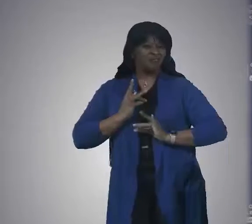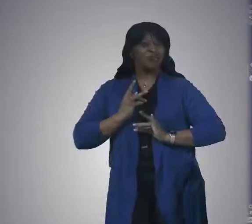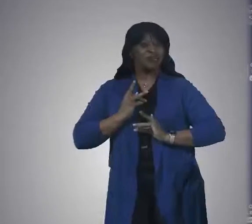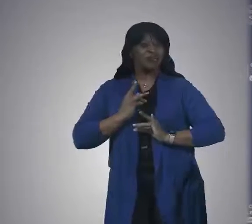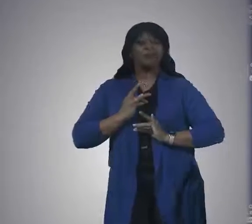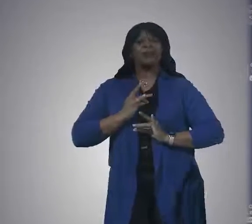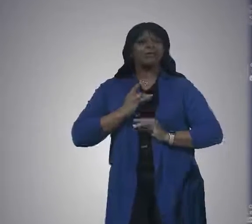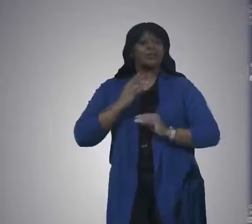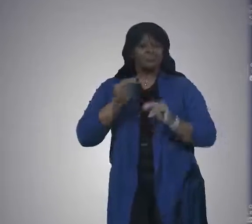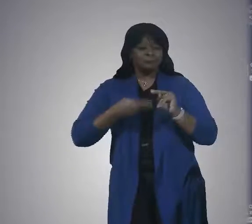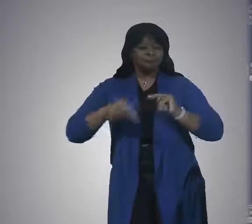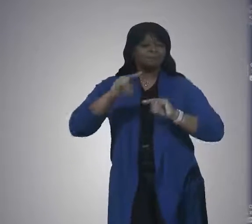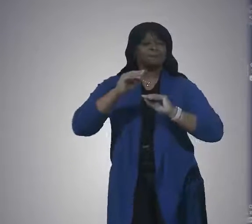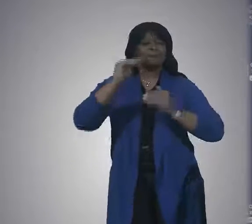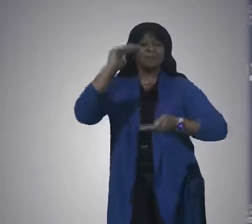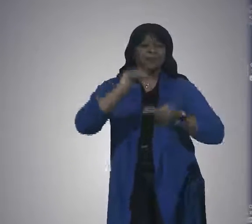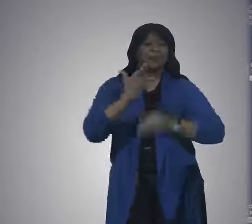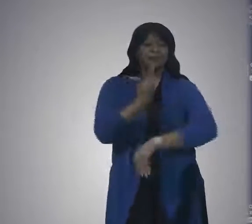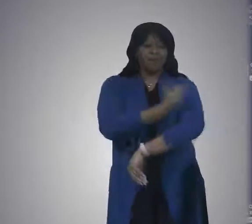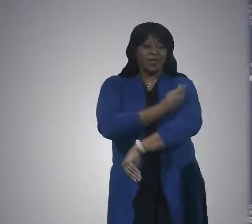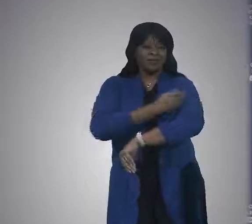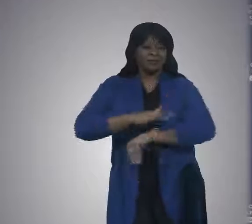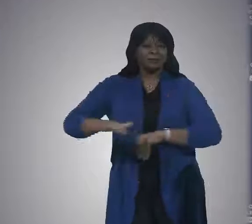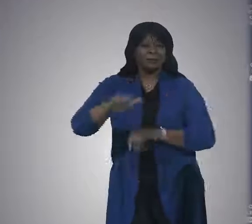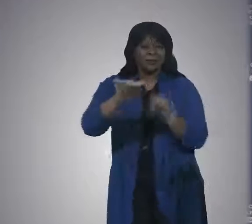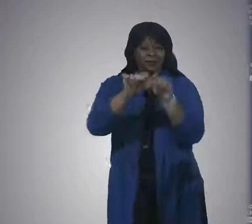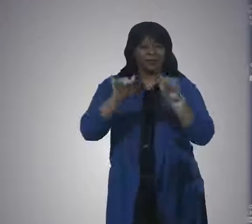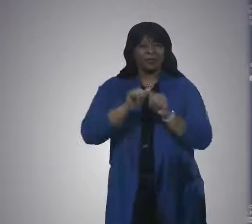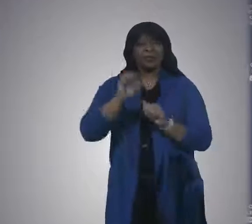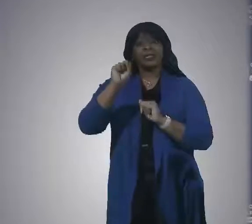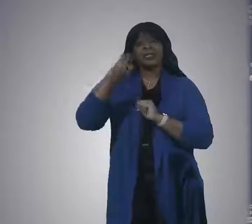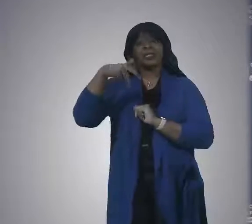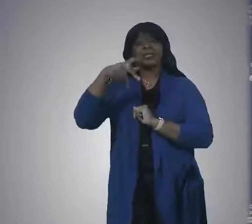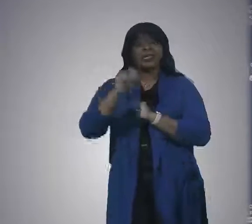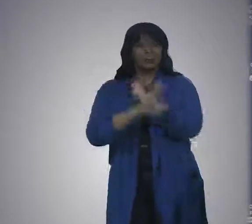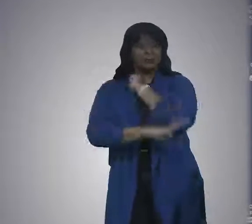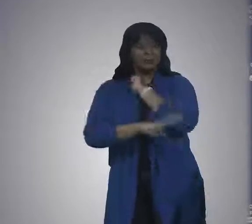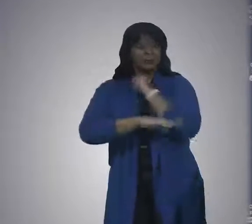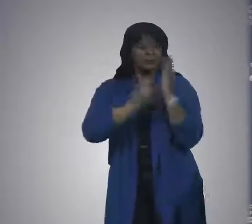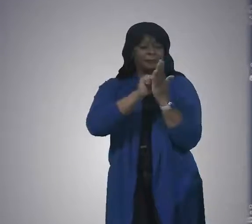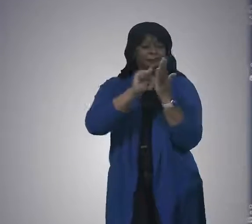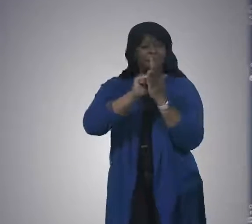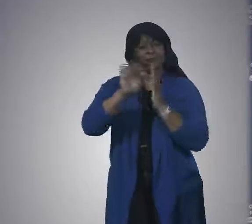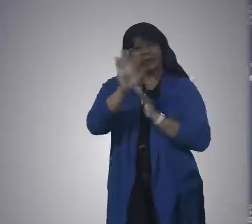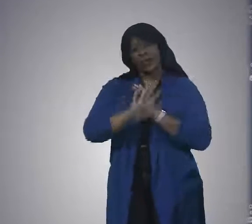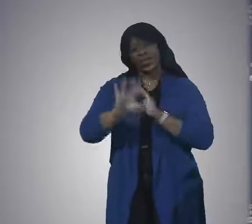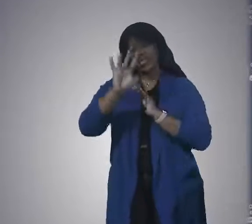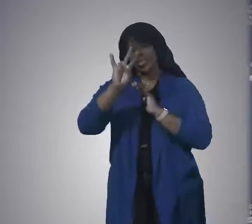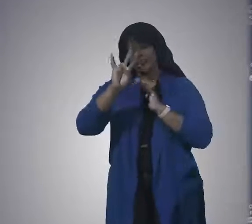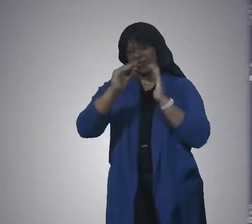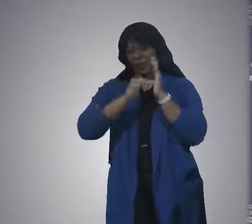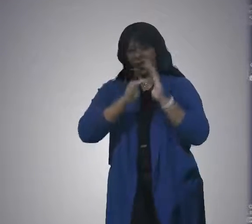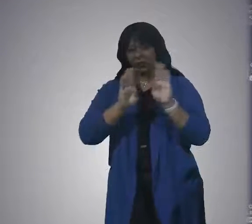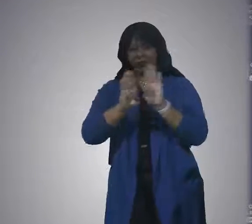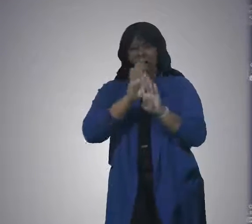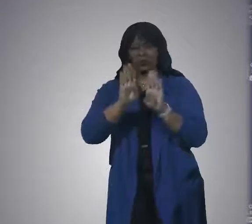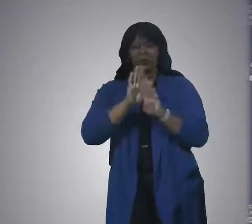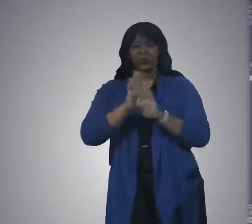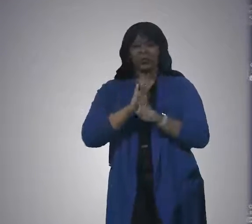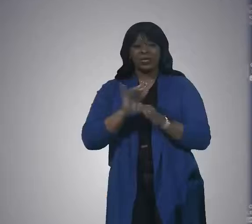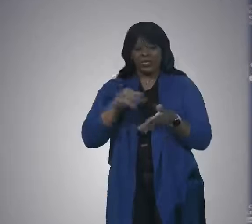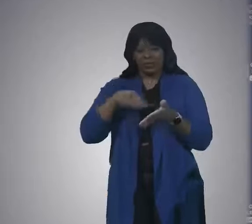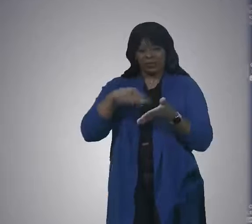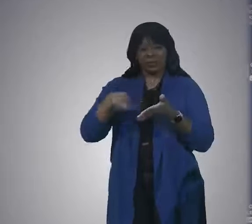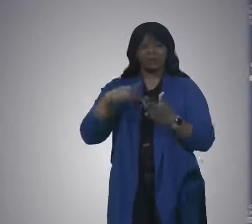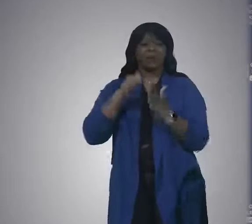uptake of vaccine rate. In September, we knocked on just under 7,000 doors. And just this week,